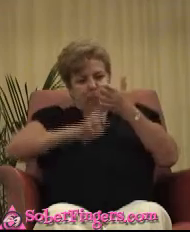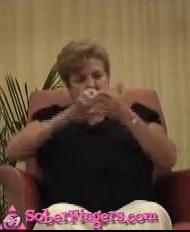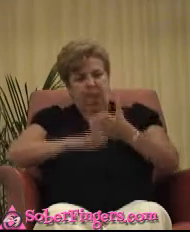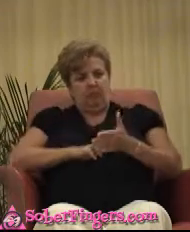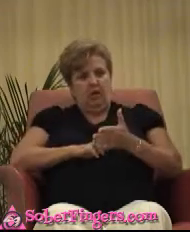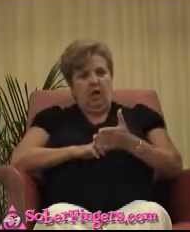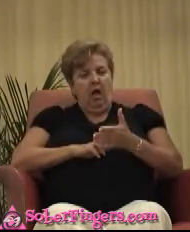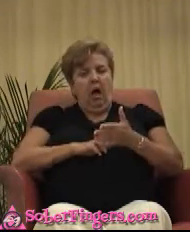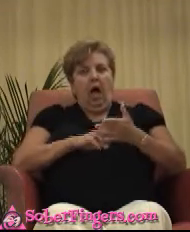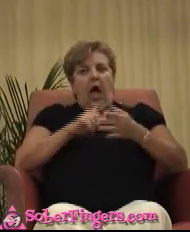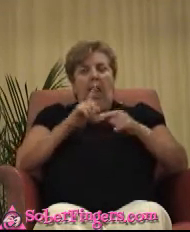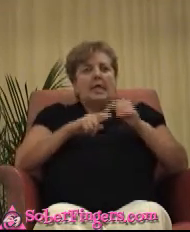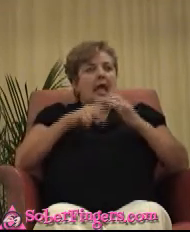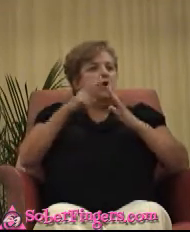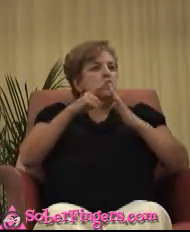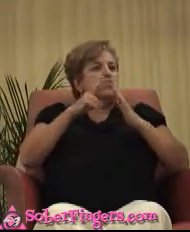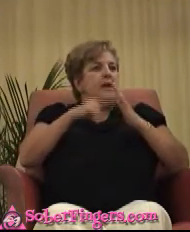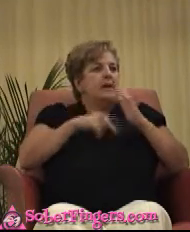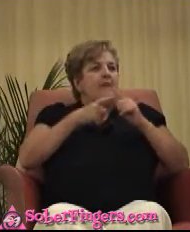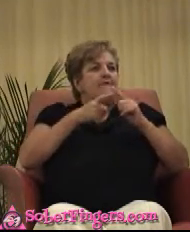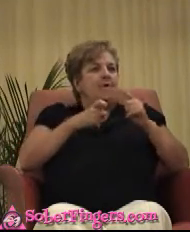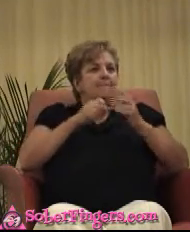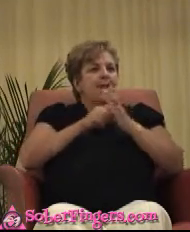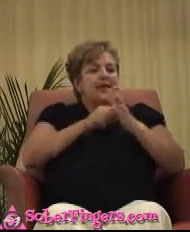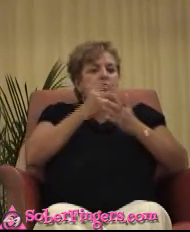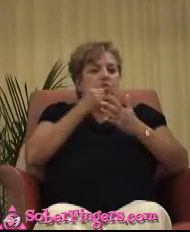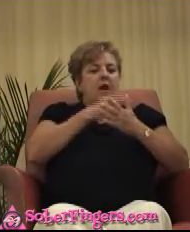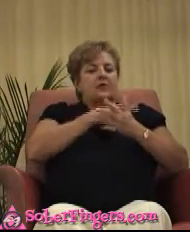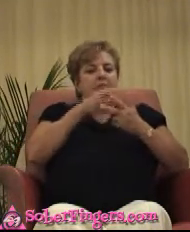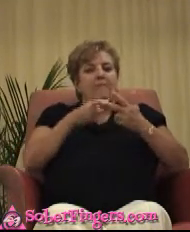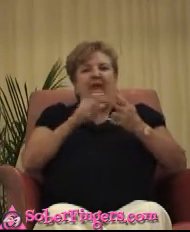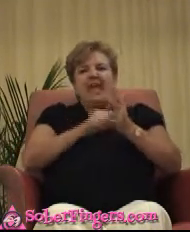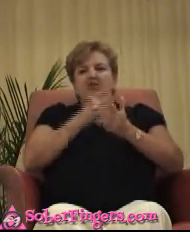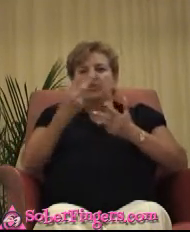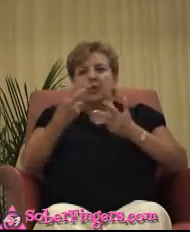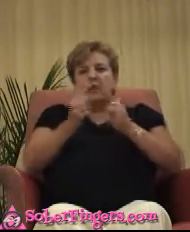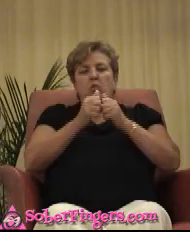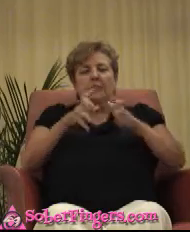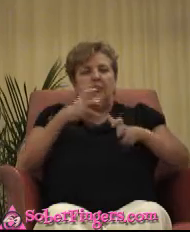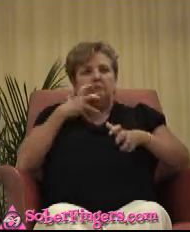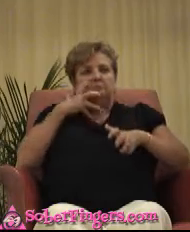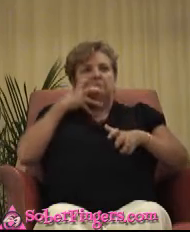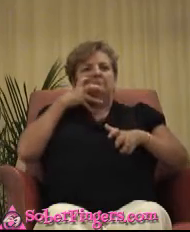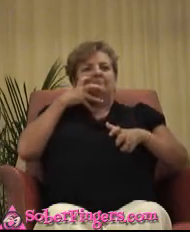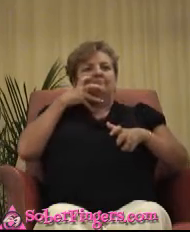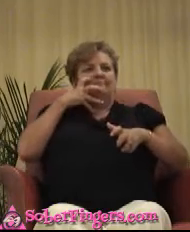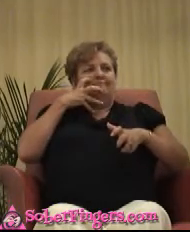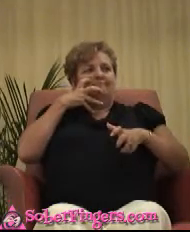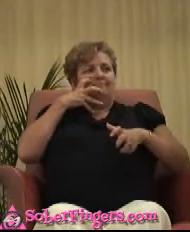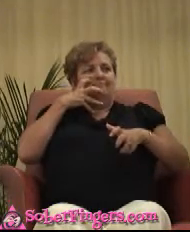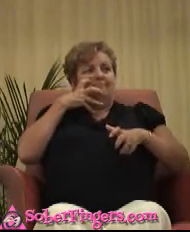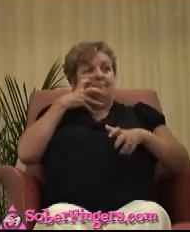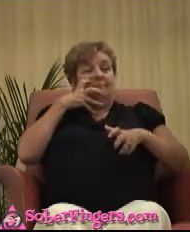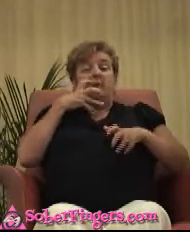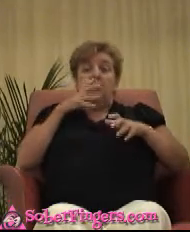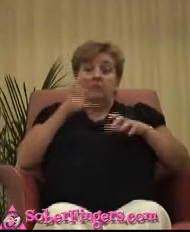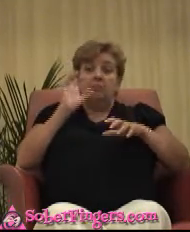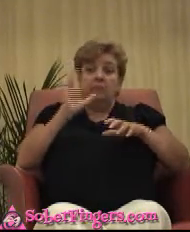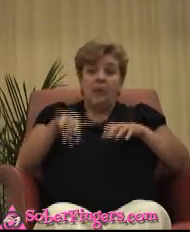times. I can't read it from page 1 to page 3 without tearing up. And it's a long process like everything was. And I spent 2